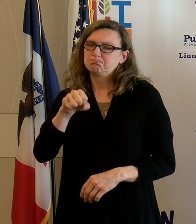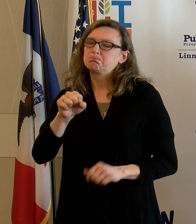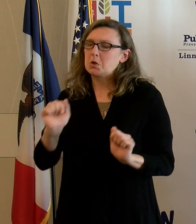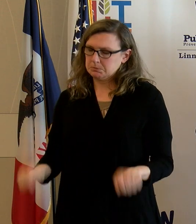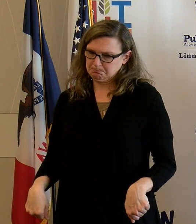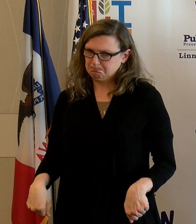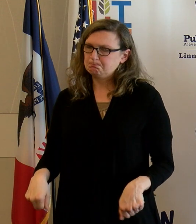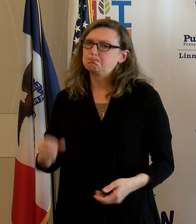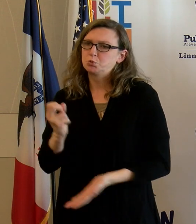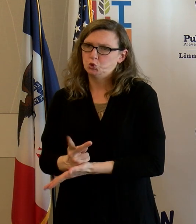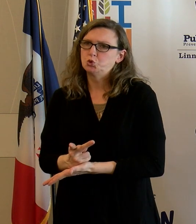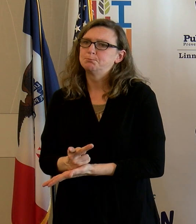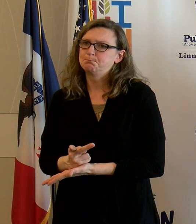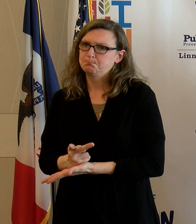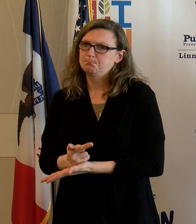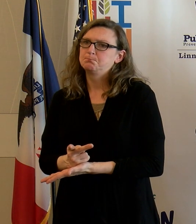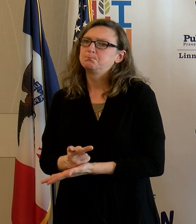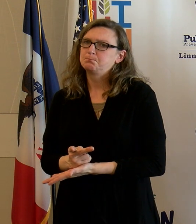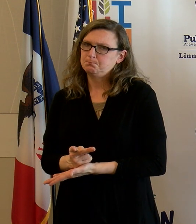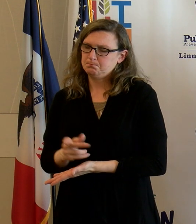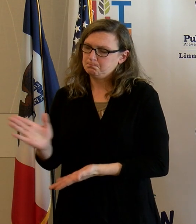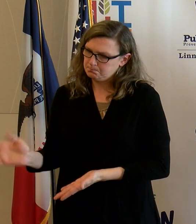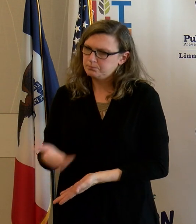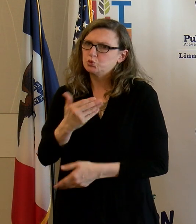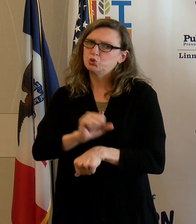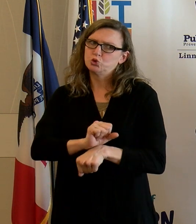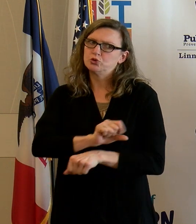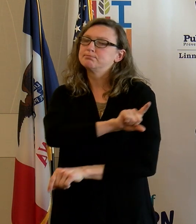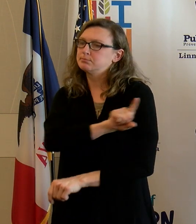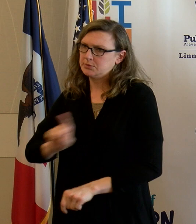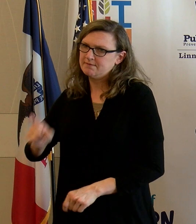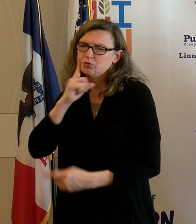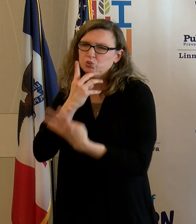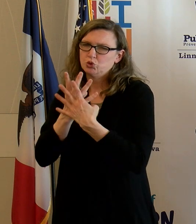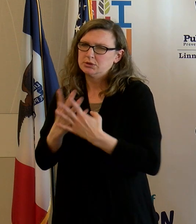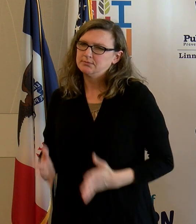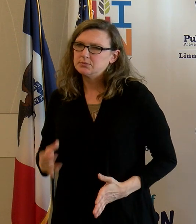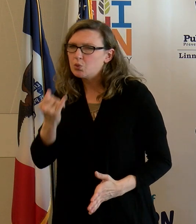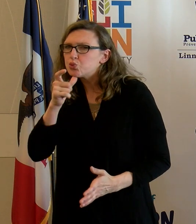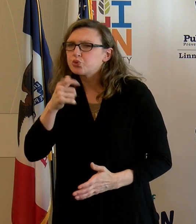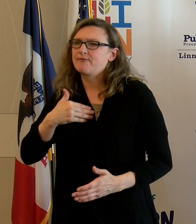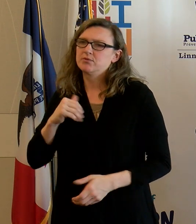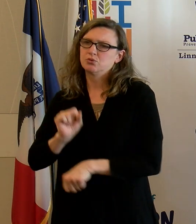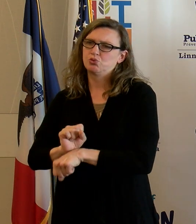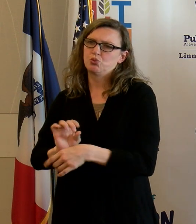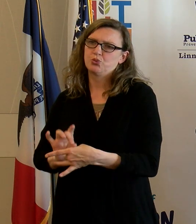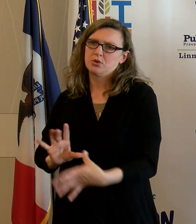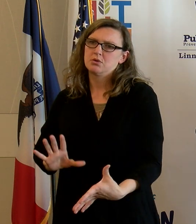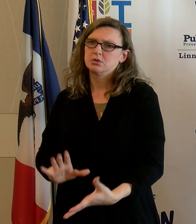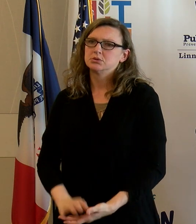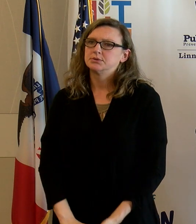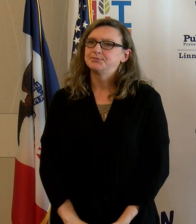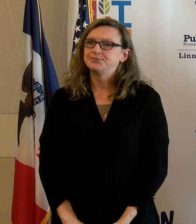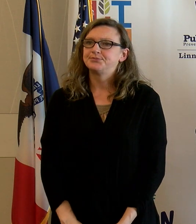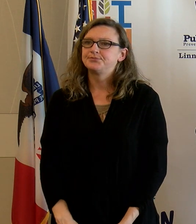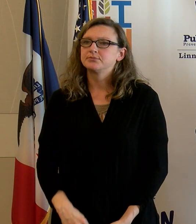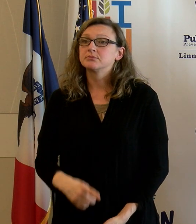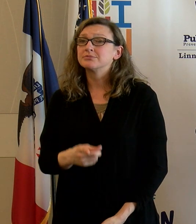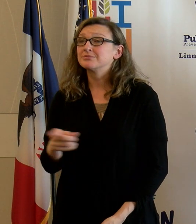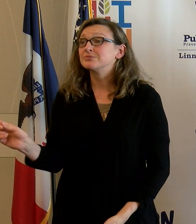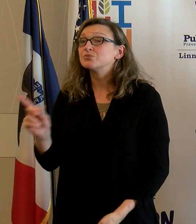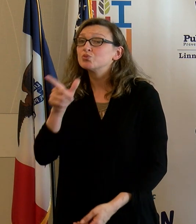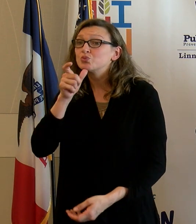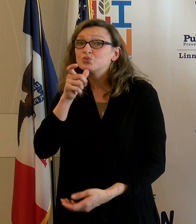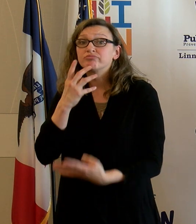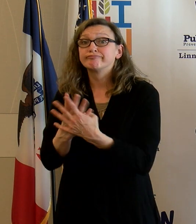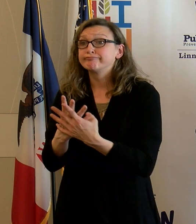authorized us to release all of those people from custody. So the only folks that we currently have in the building literally are those that are awaiting trial, those